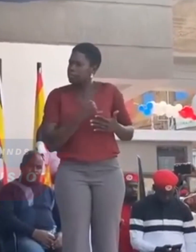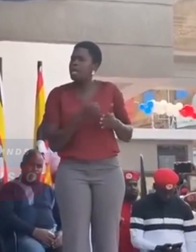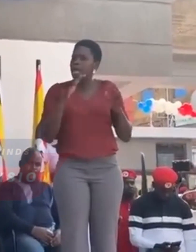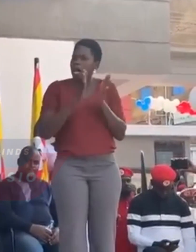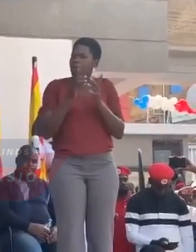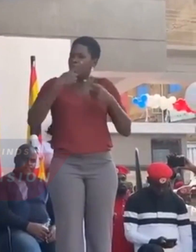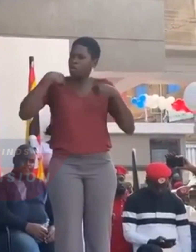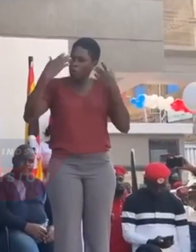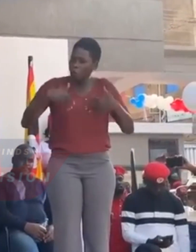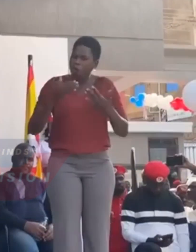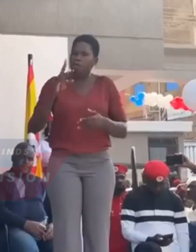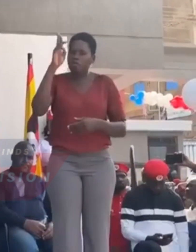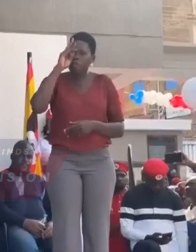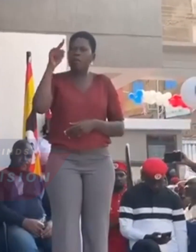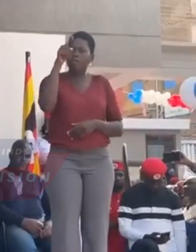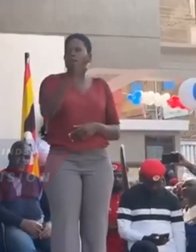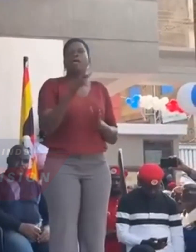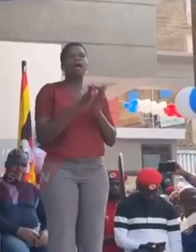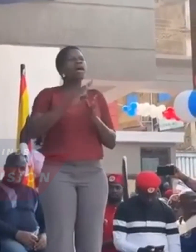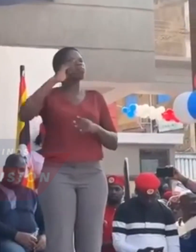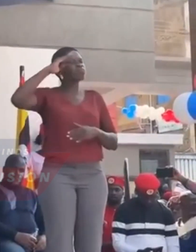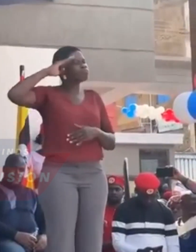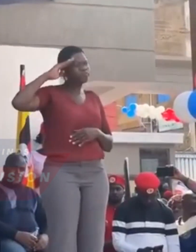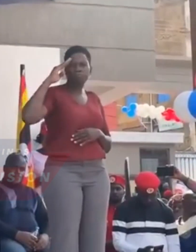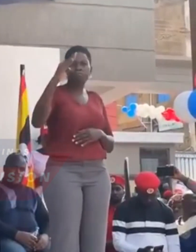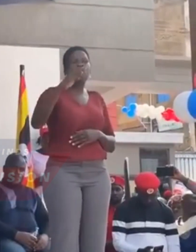them. We shall always salute them. We shall